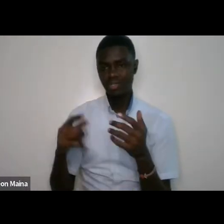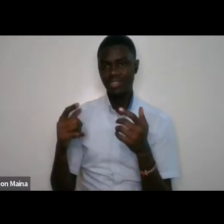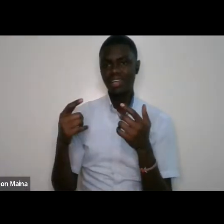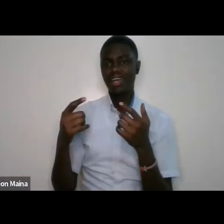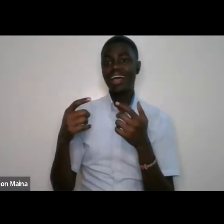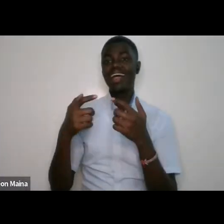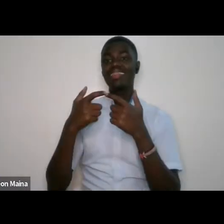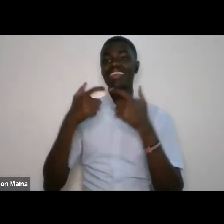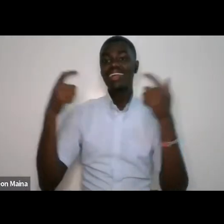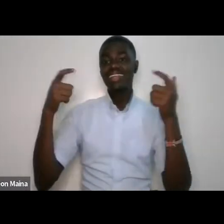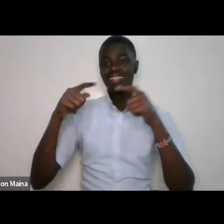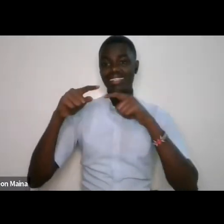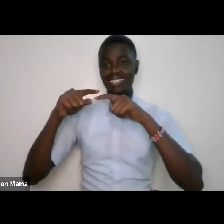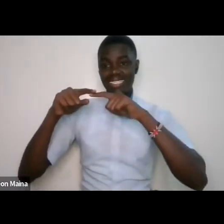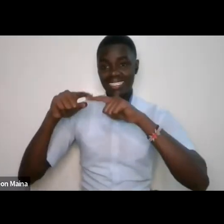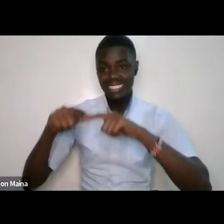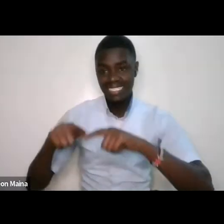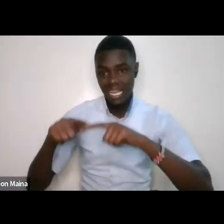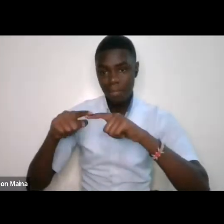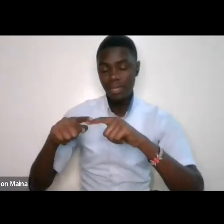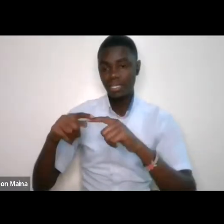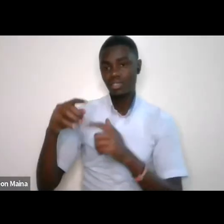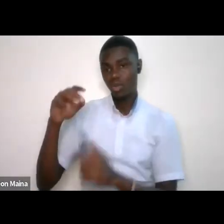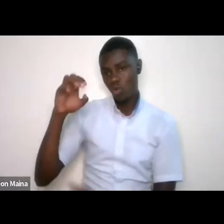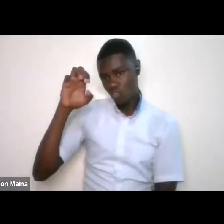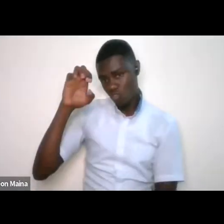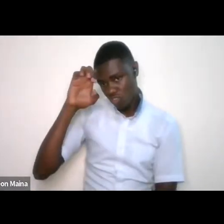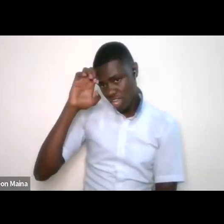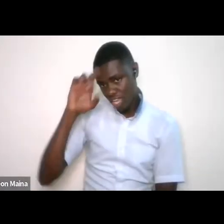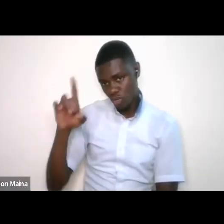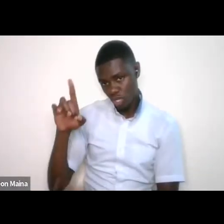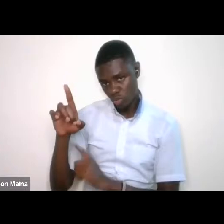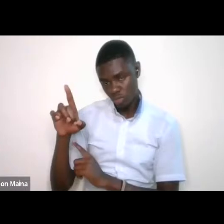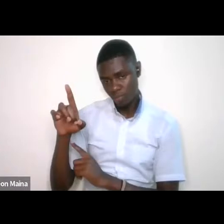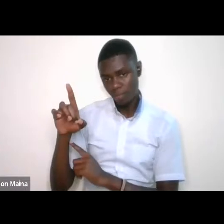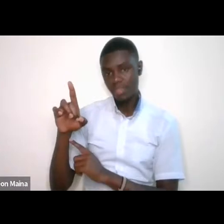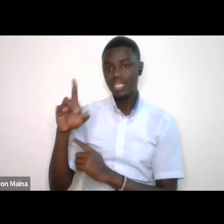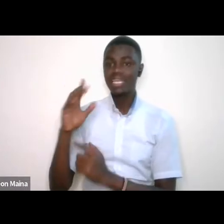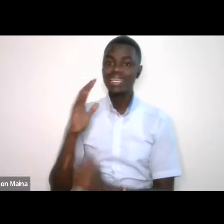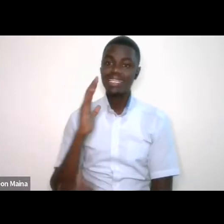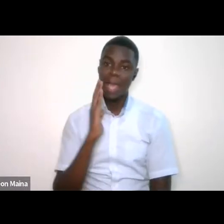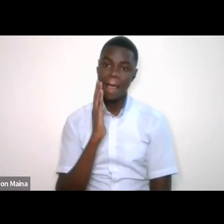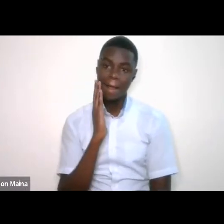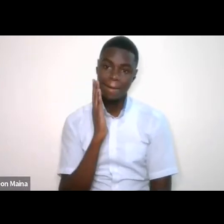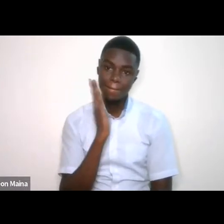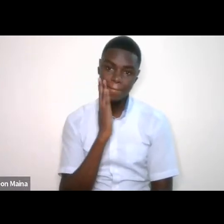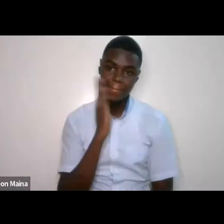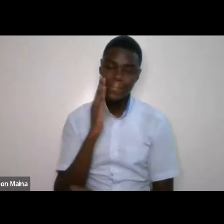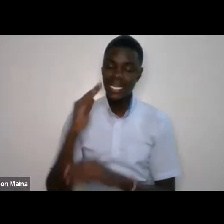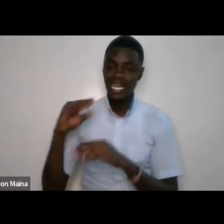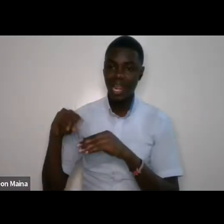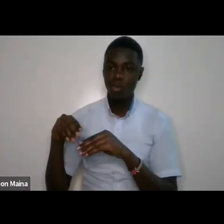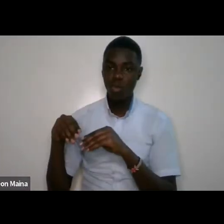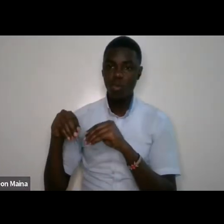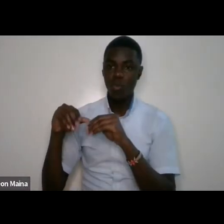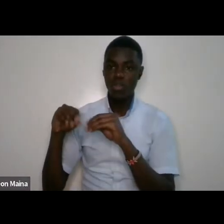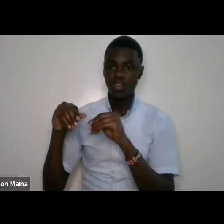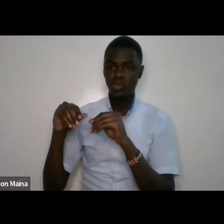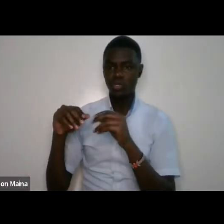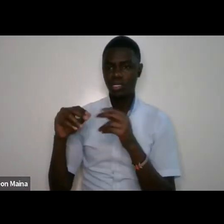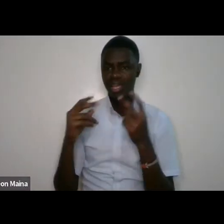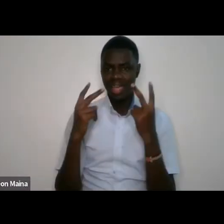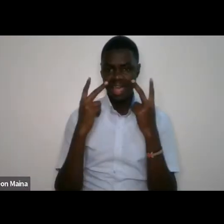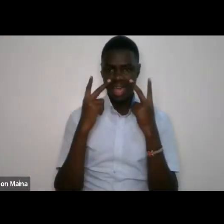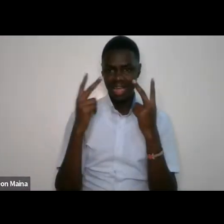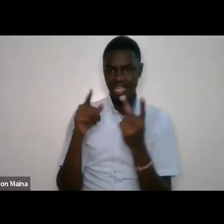determinant of learning outcomes is maternal qualifications. If you look at those two